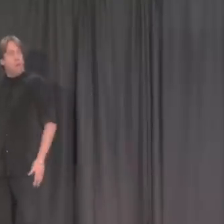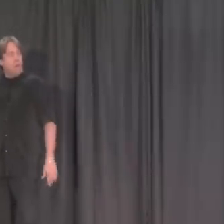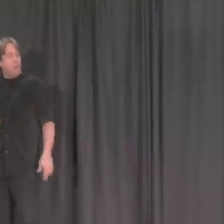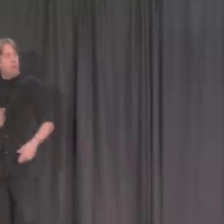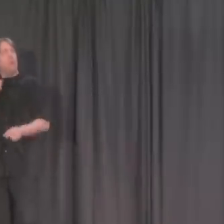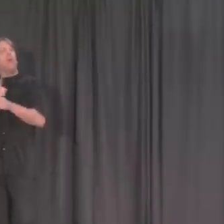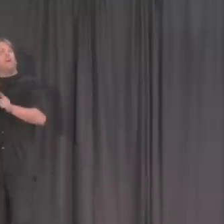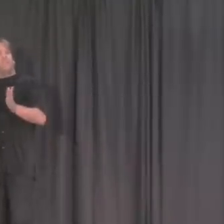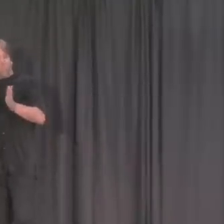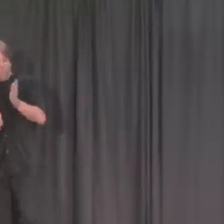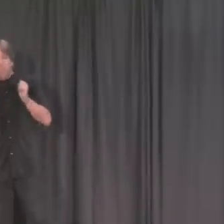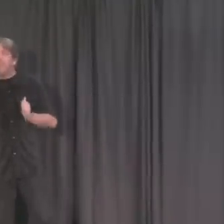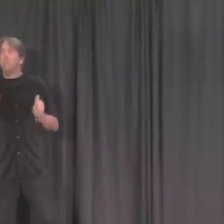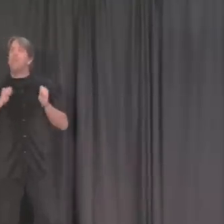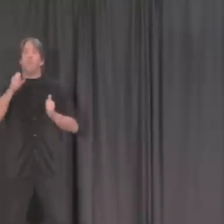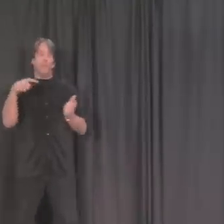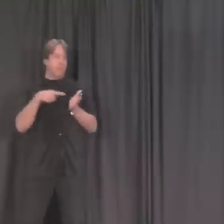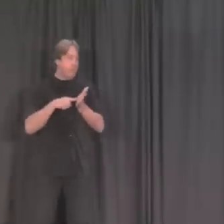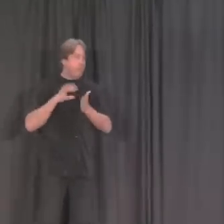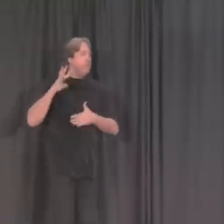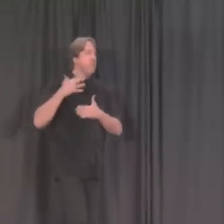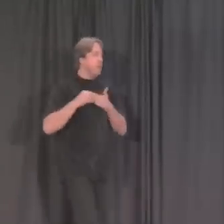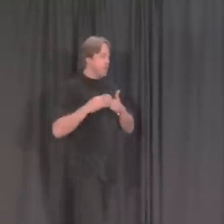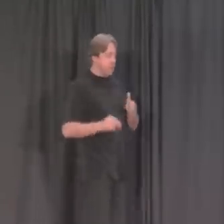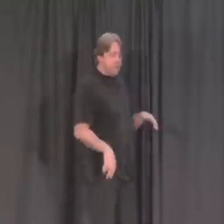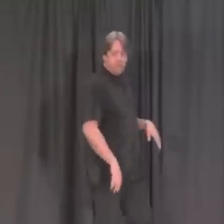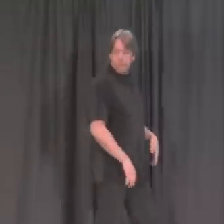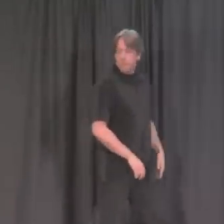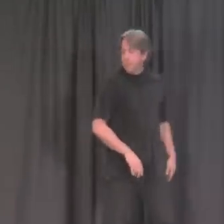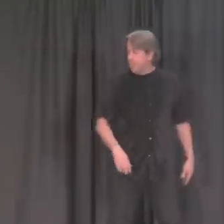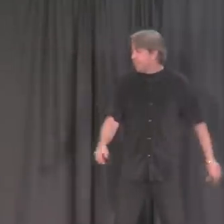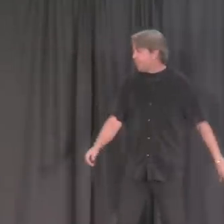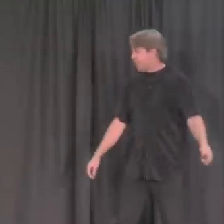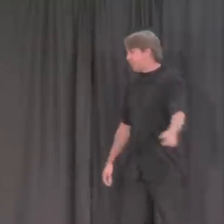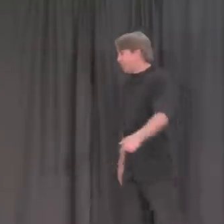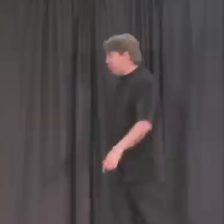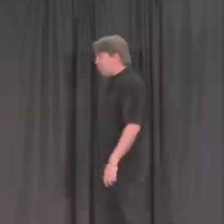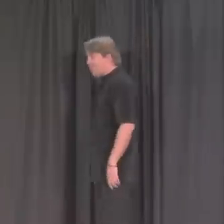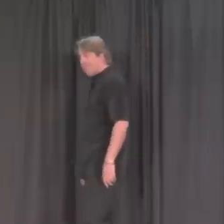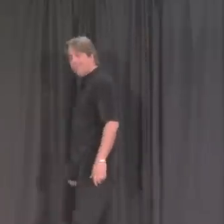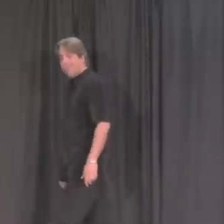Holy cow, there's a lot of you. Yep, it was a cheap show. It was only $5 and you guys could afford it.